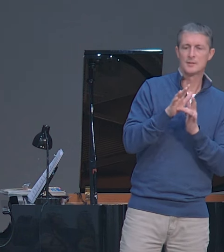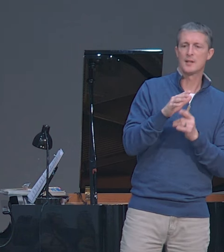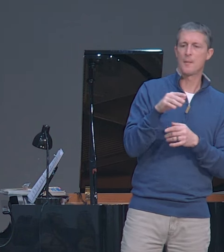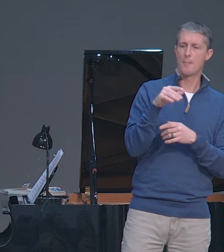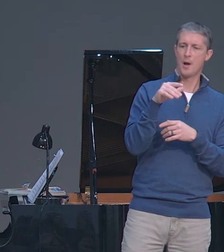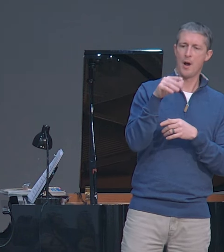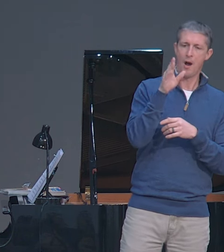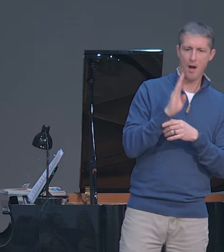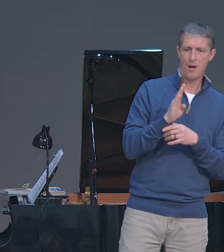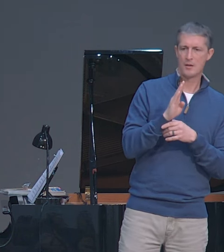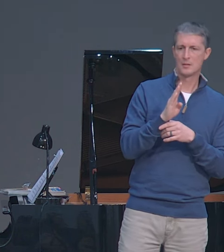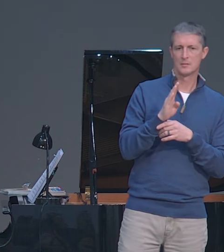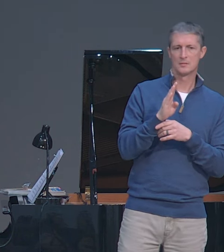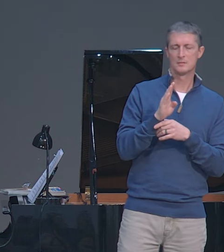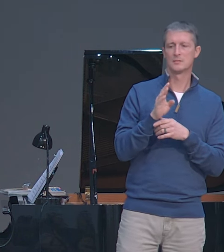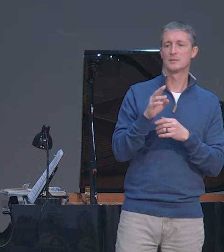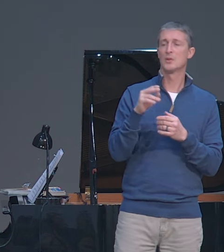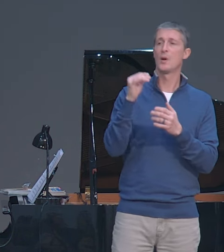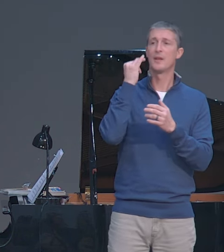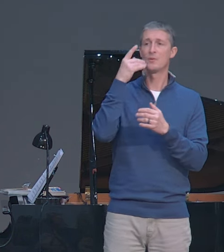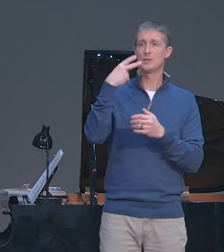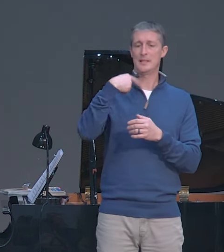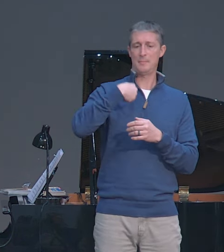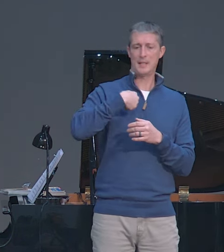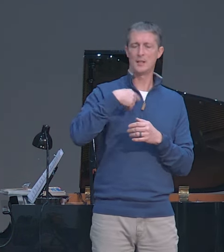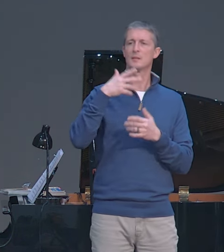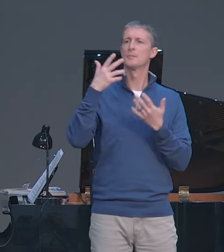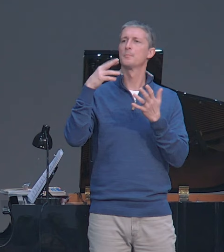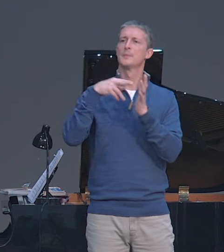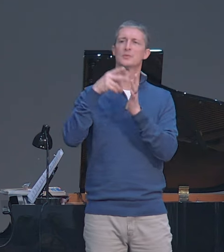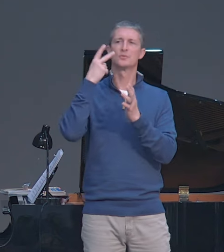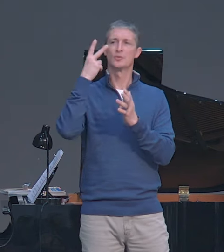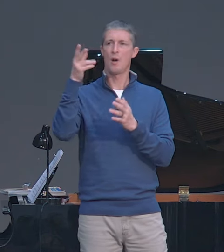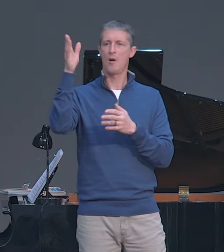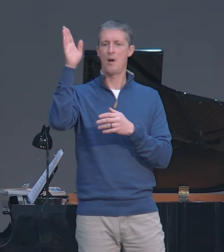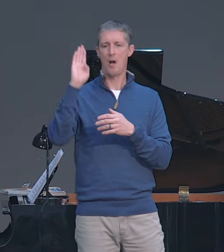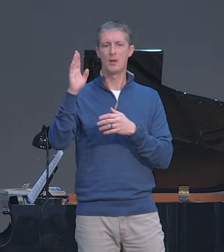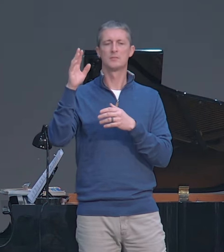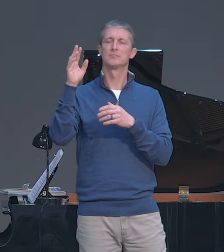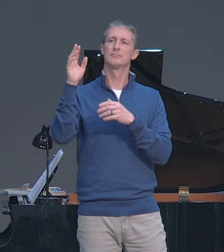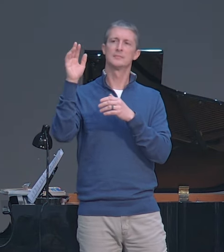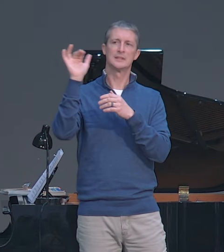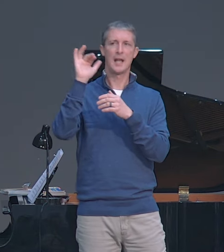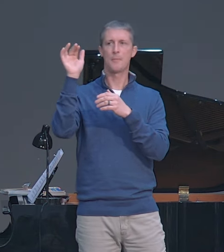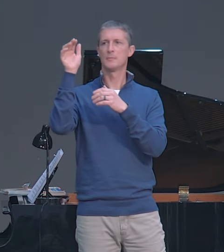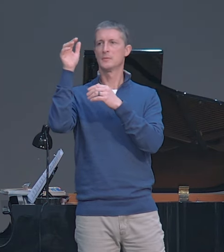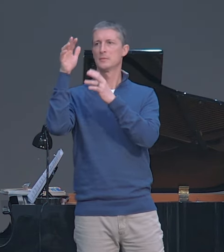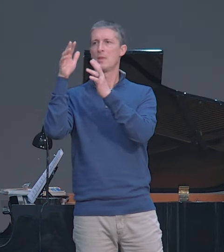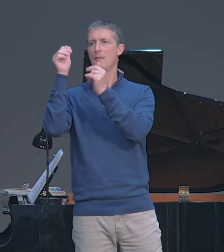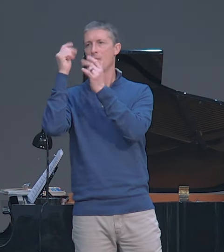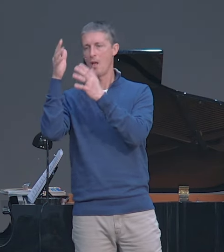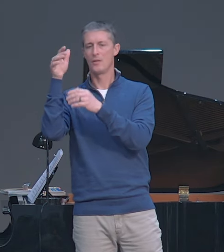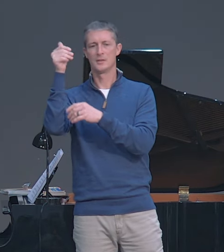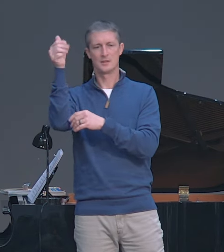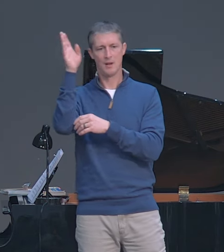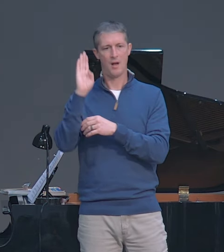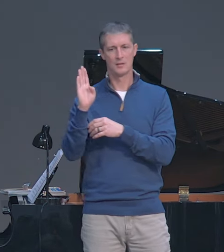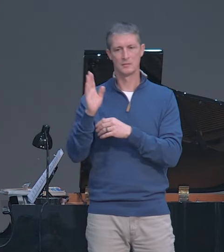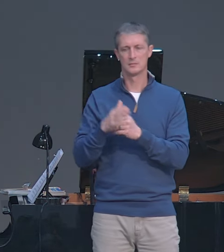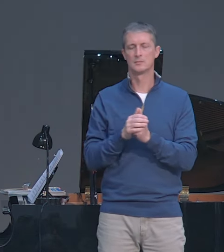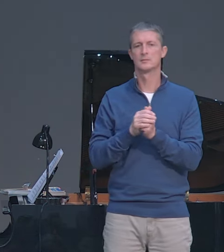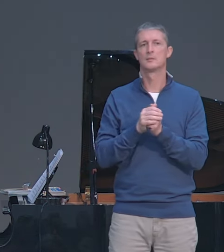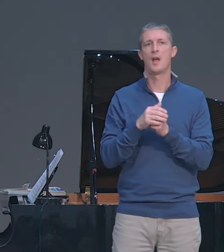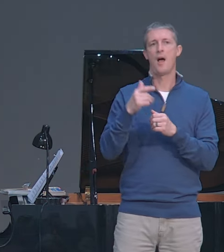had actually seen the very image of God. In John 10, verse 30, Jesus declared, I and the